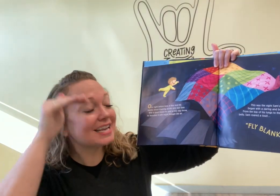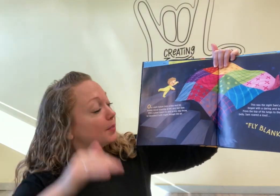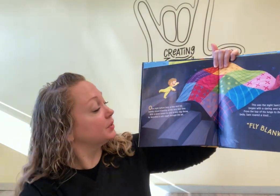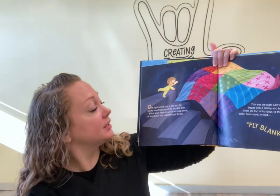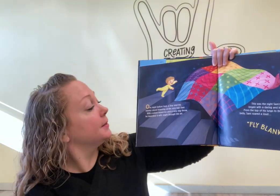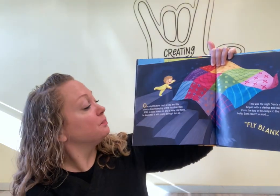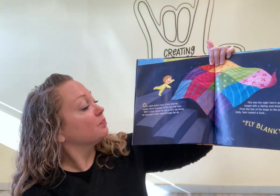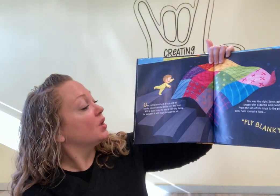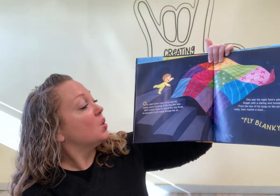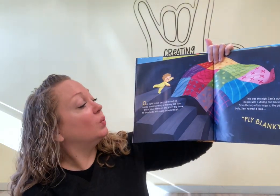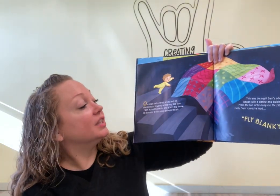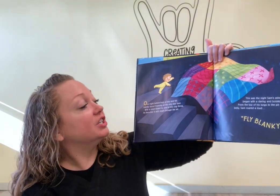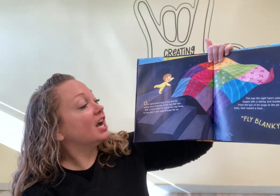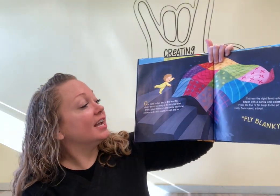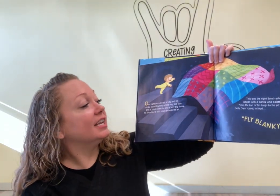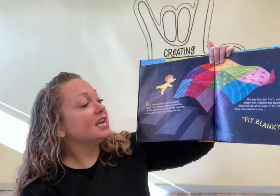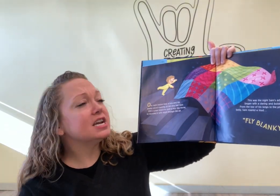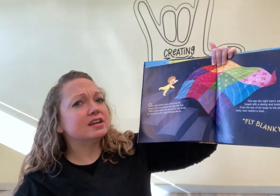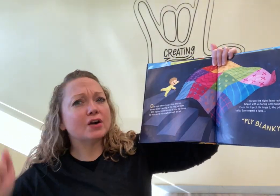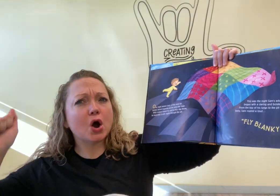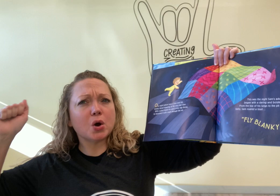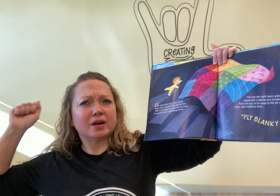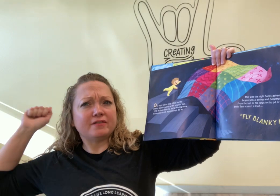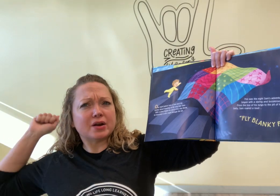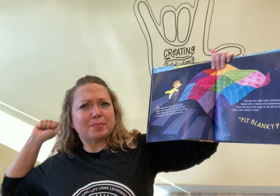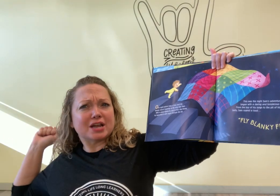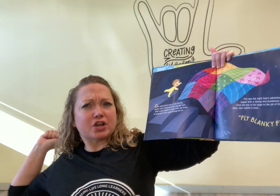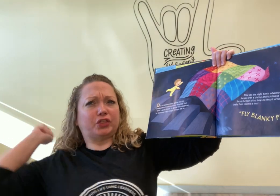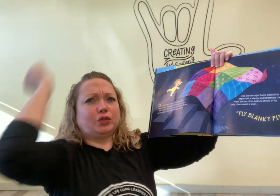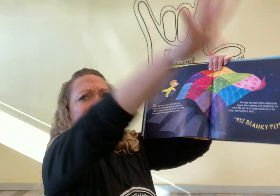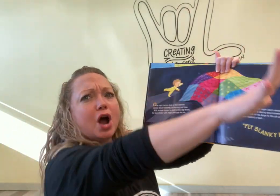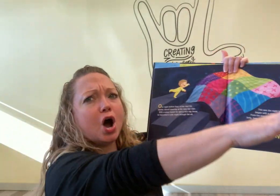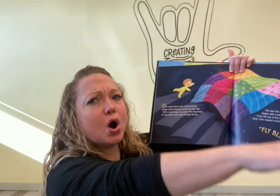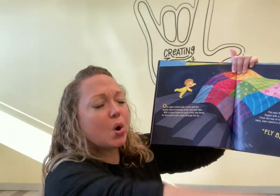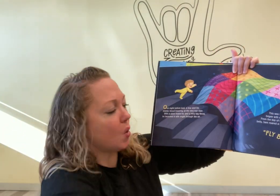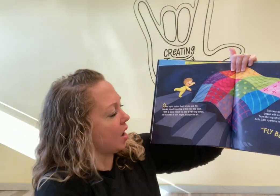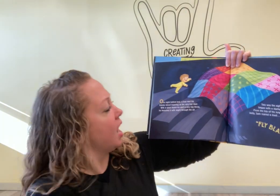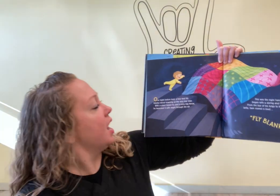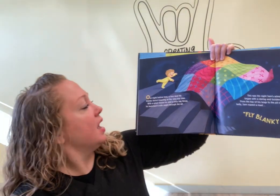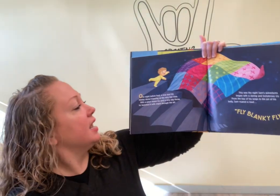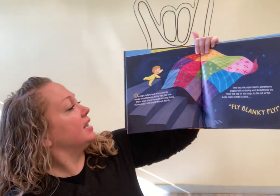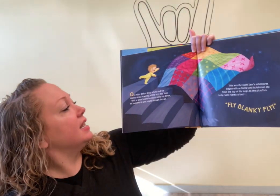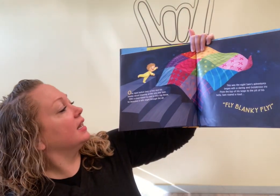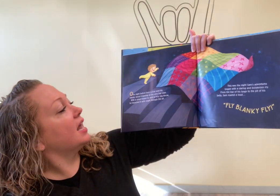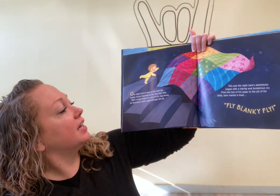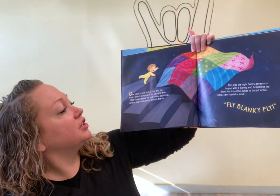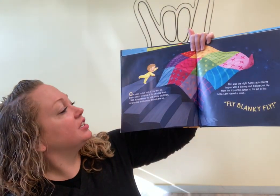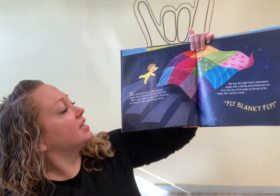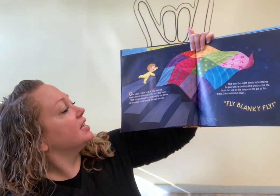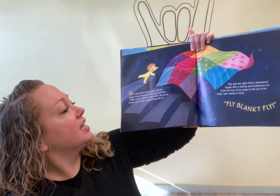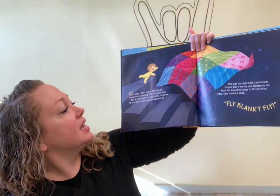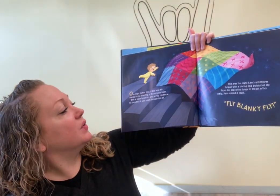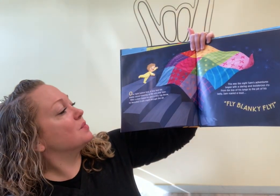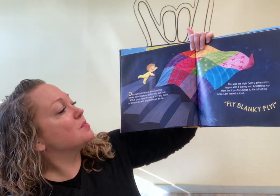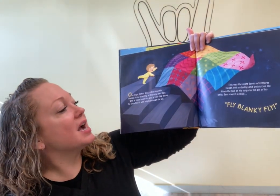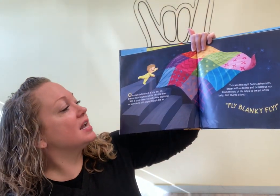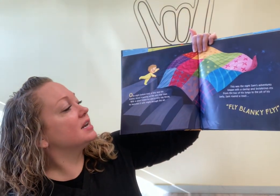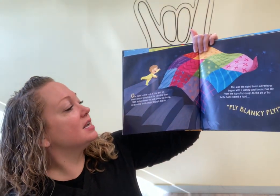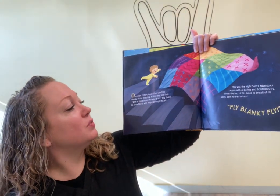steps. With a giant heave-ho and a very big throw, he launched it with